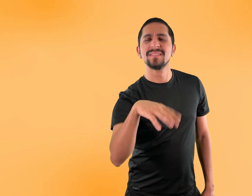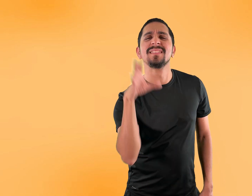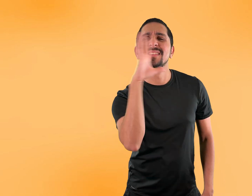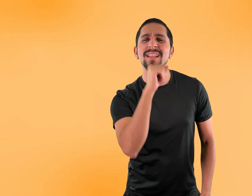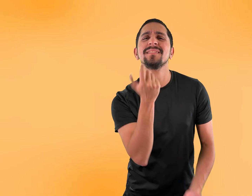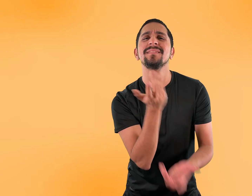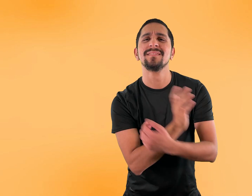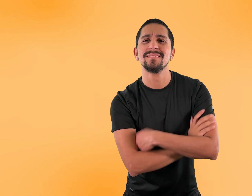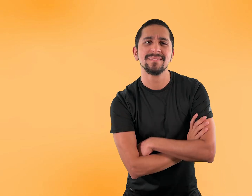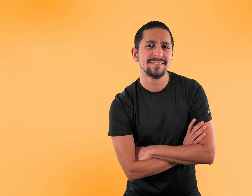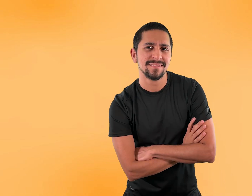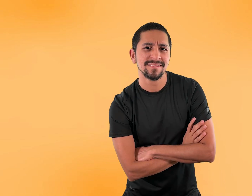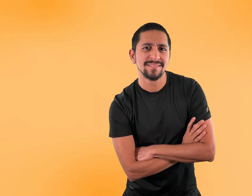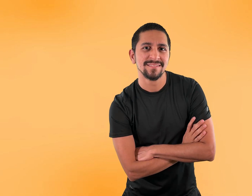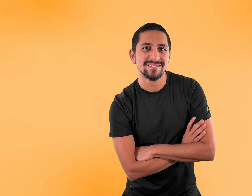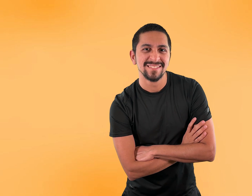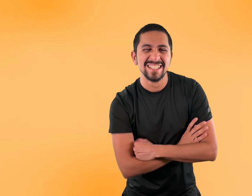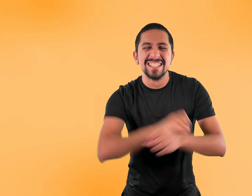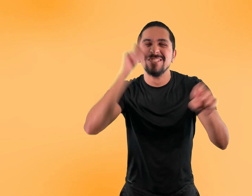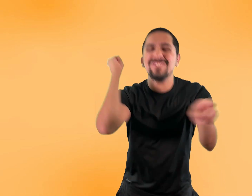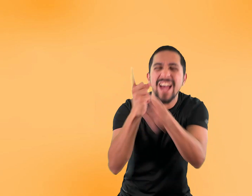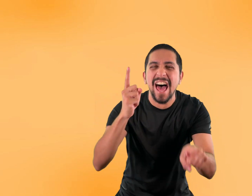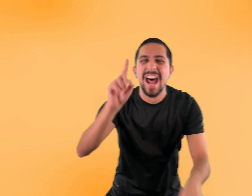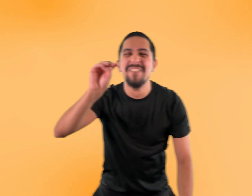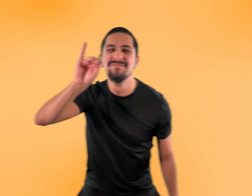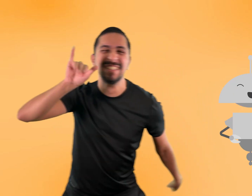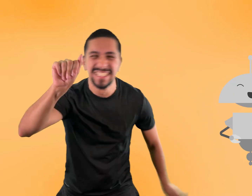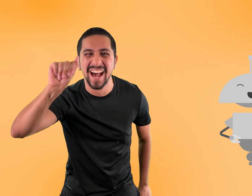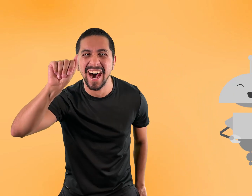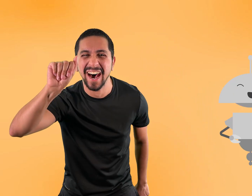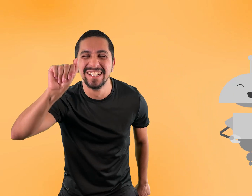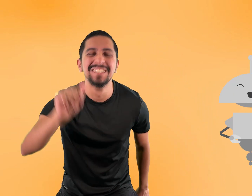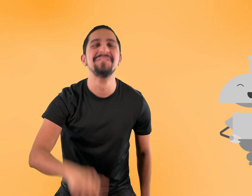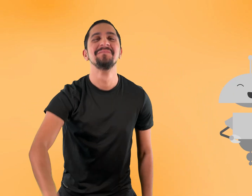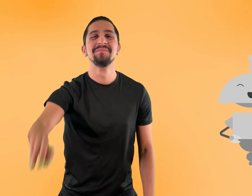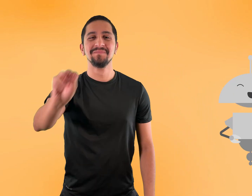Any guesses? That's right, it's Mia.